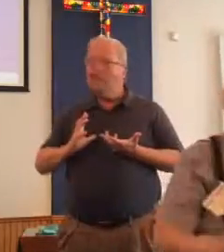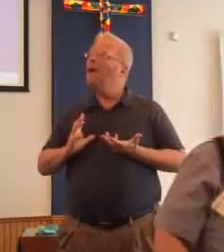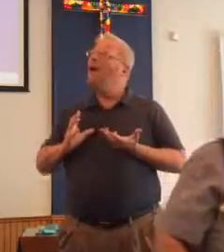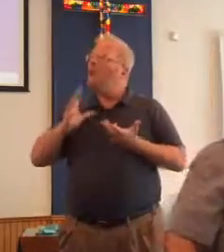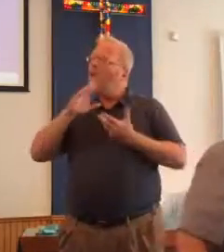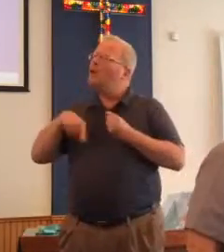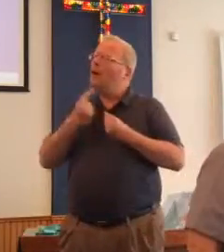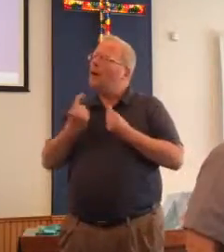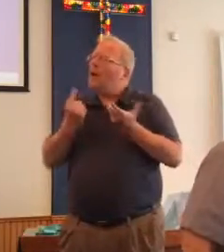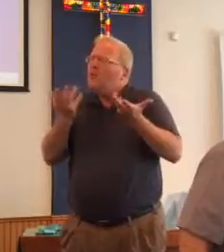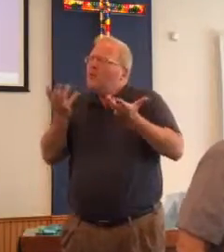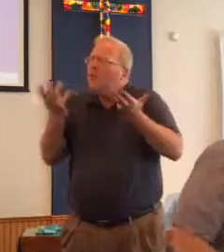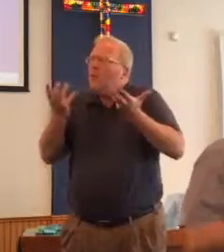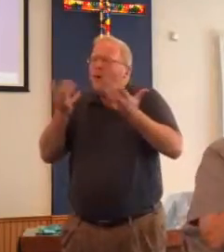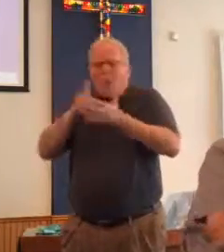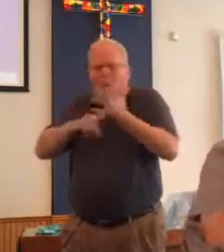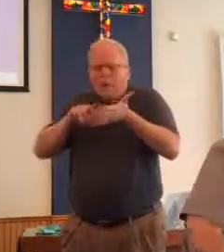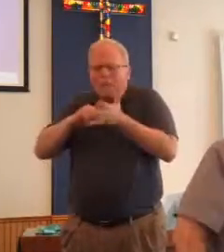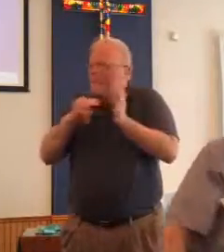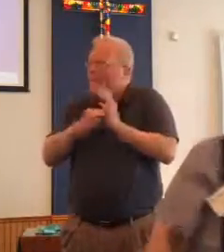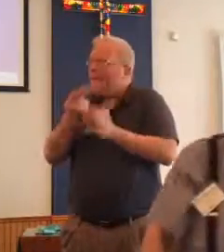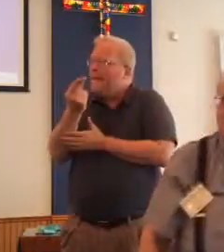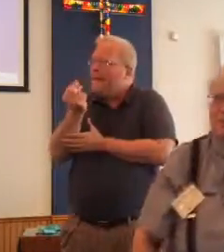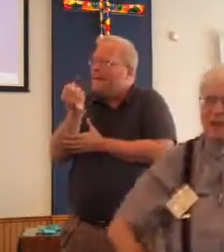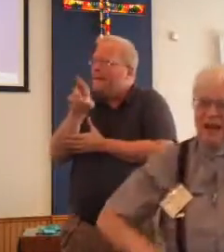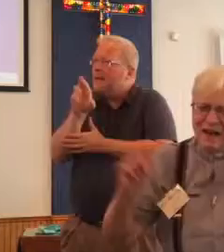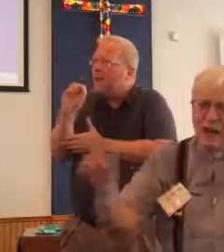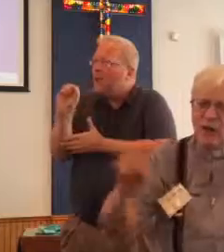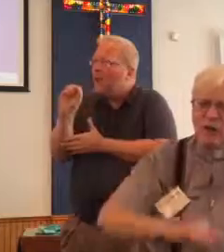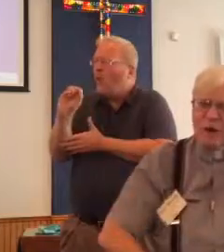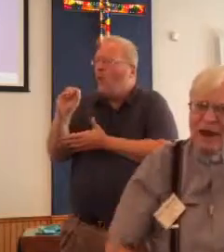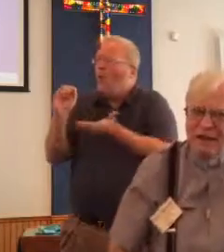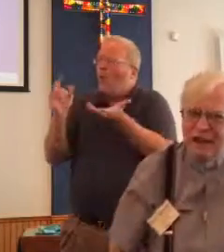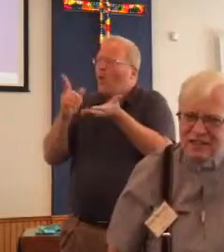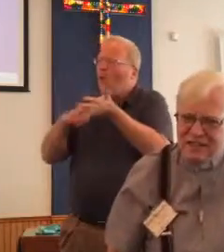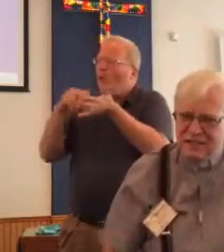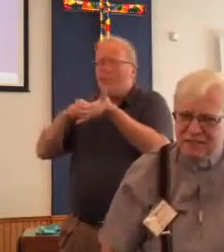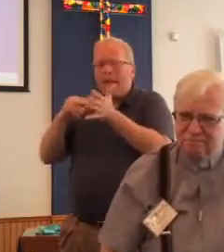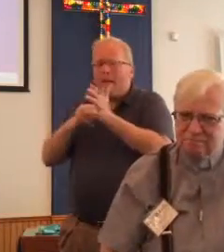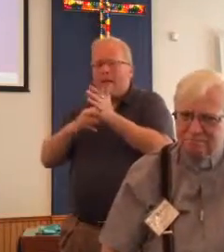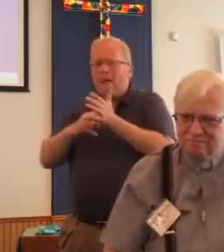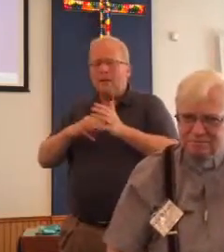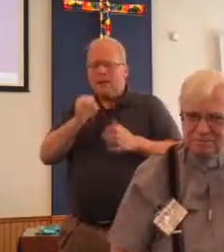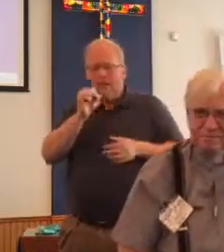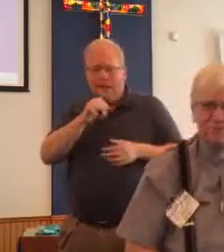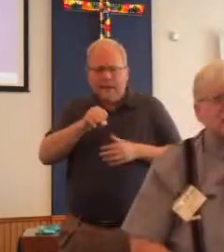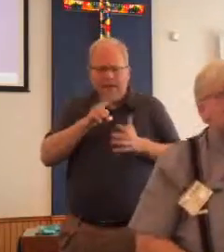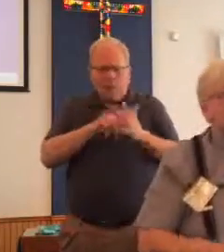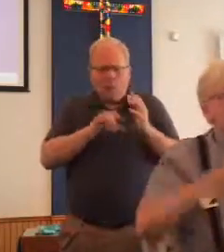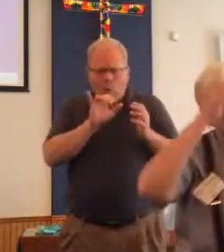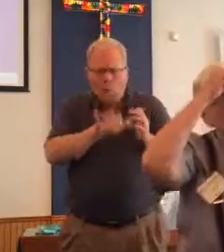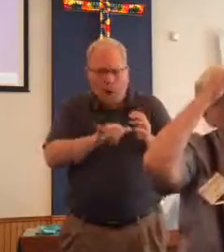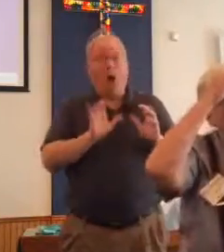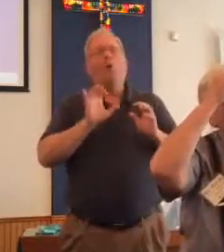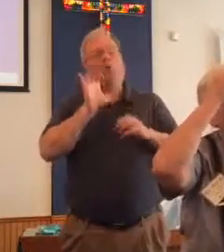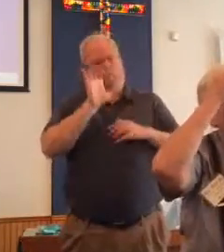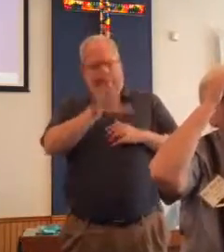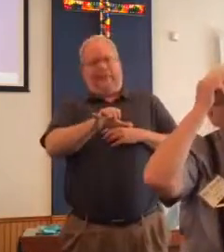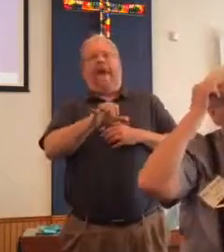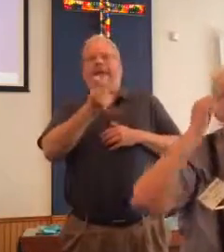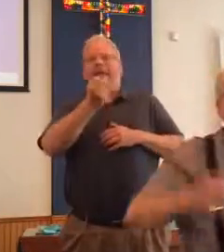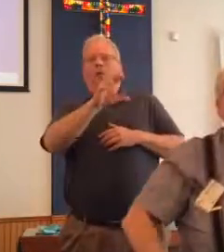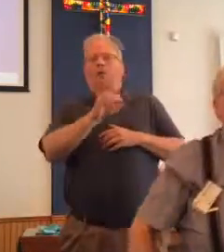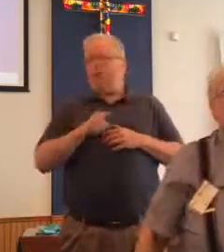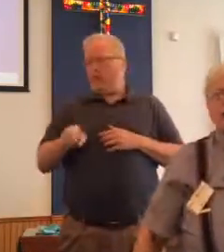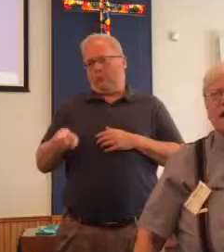What it is, and what it isn't, and how you can recognize it. Reminds me of when I was a